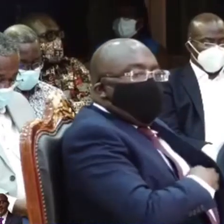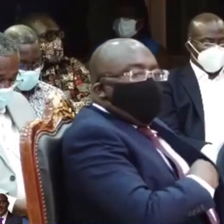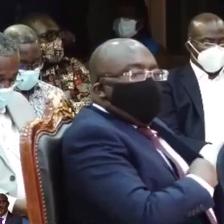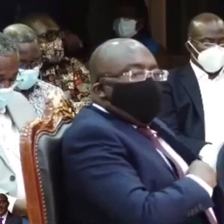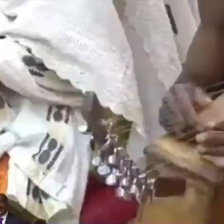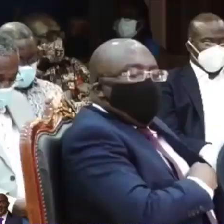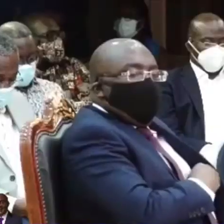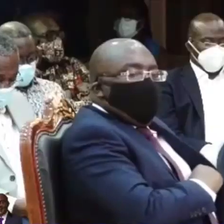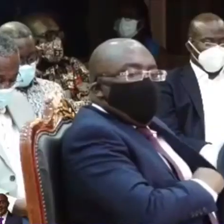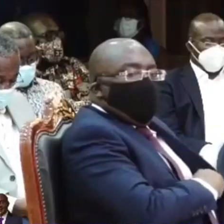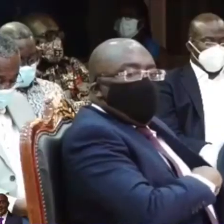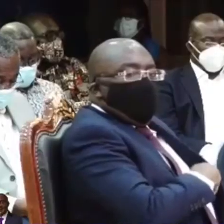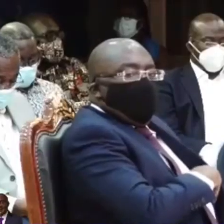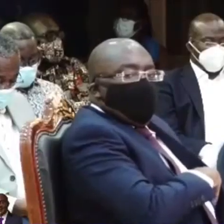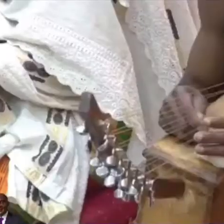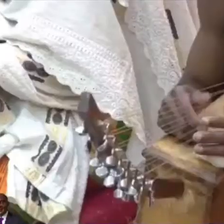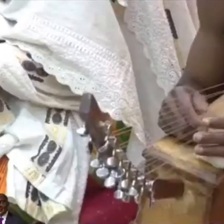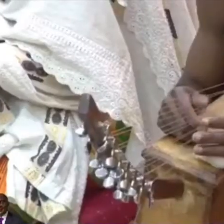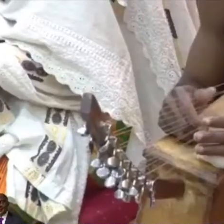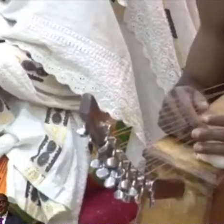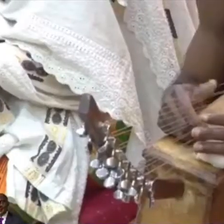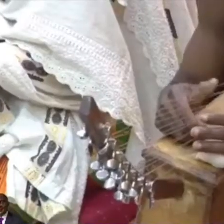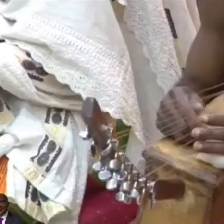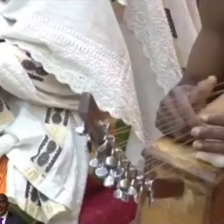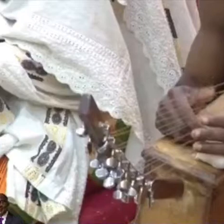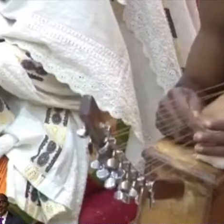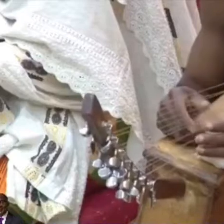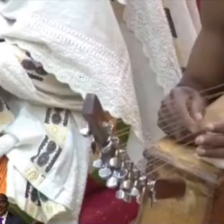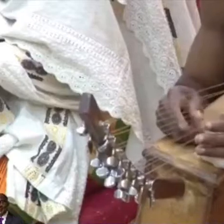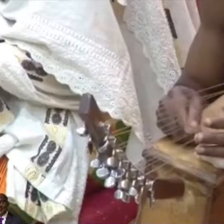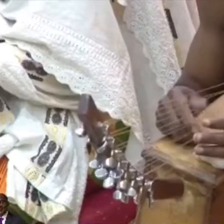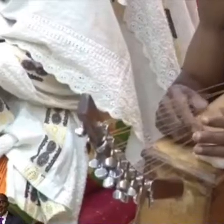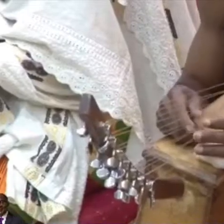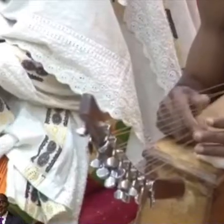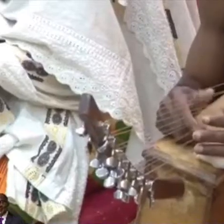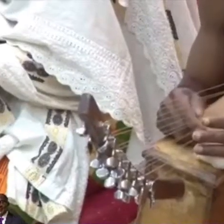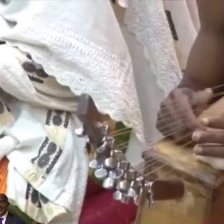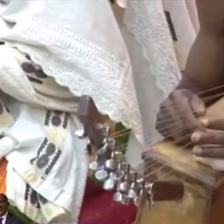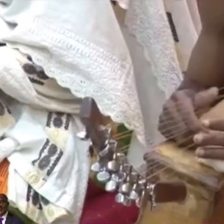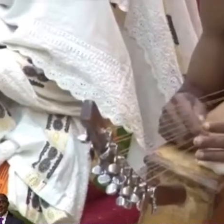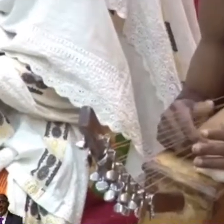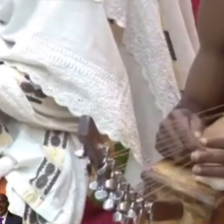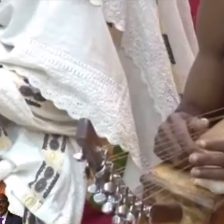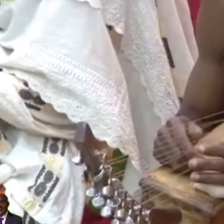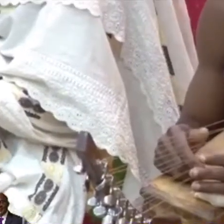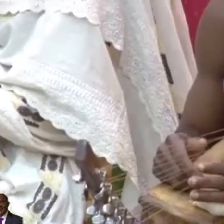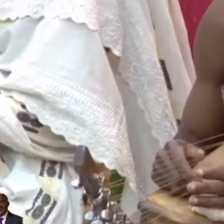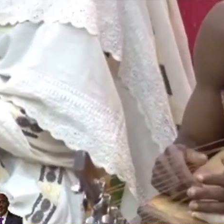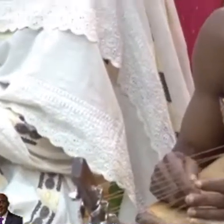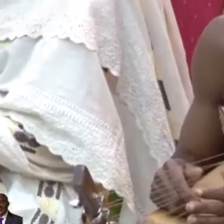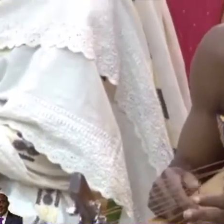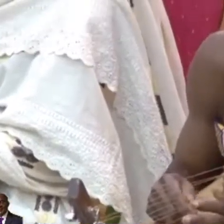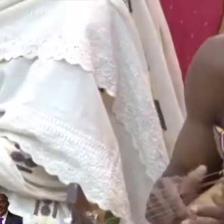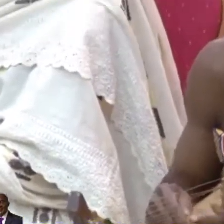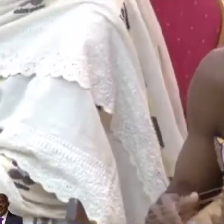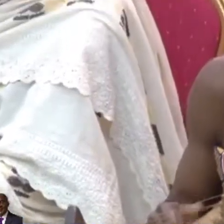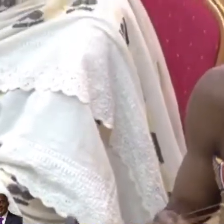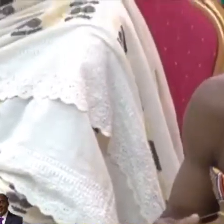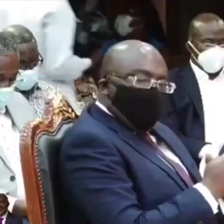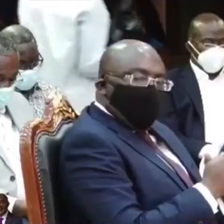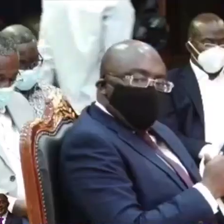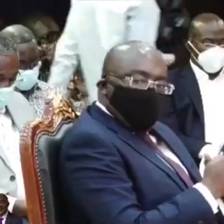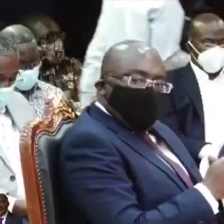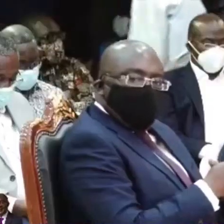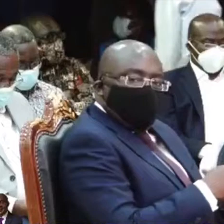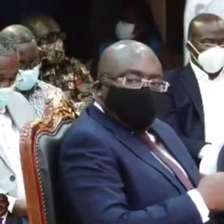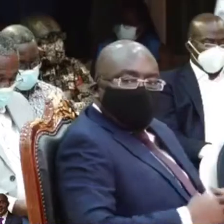baby. Yana baby, I want. And Tingana man, Pina Bediache, Mamma,